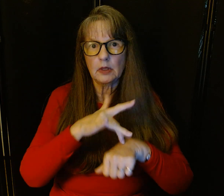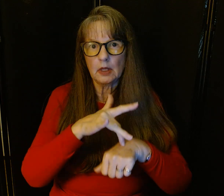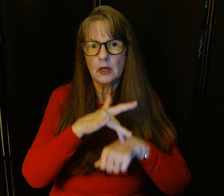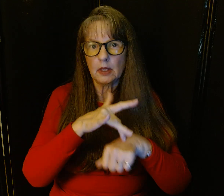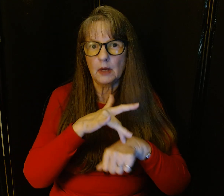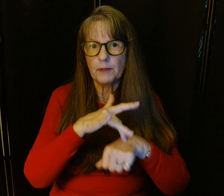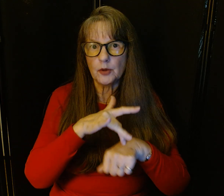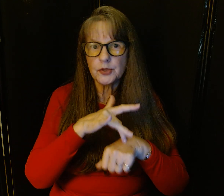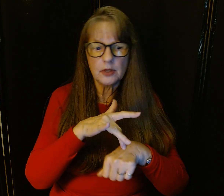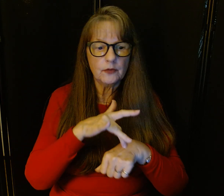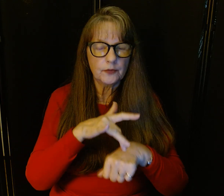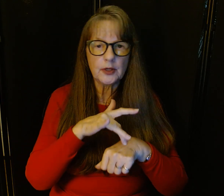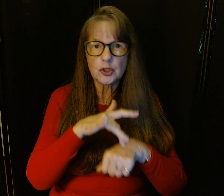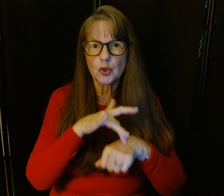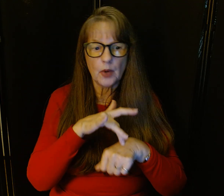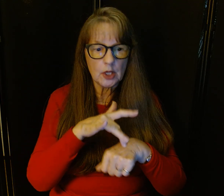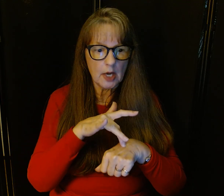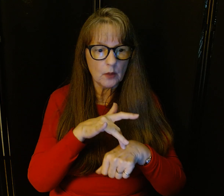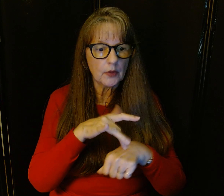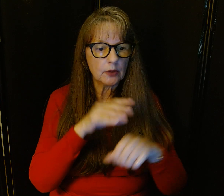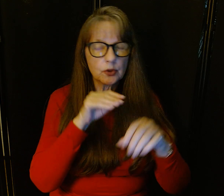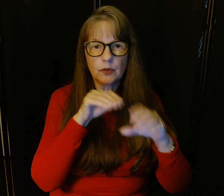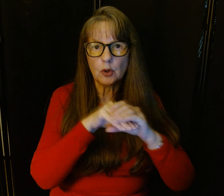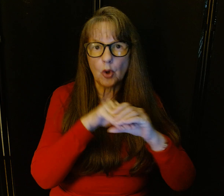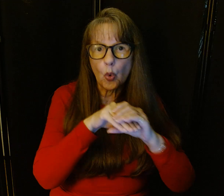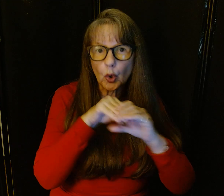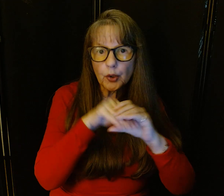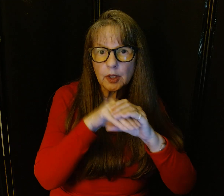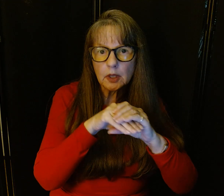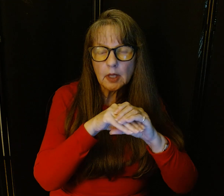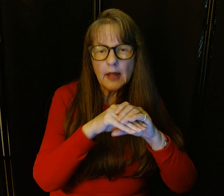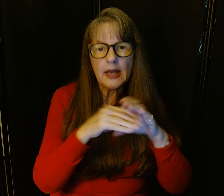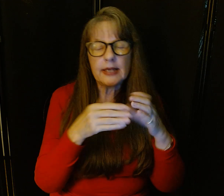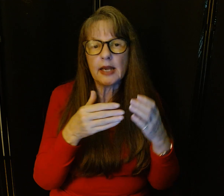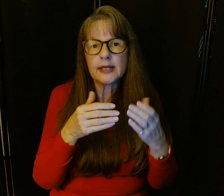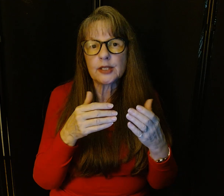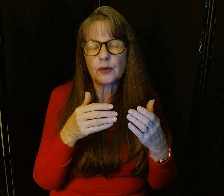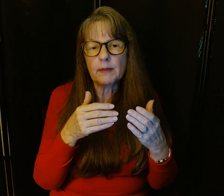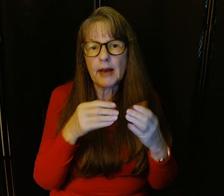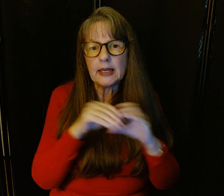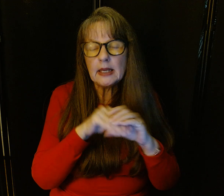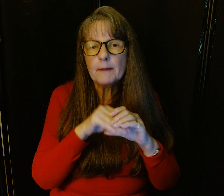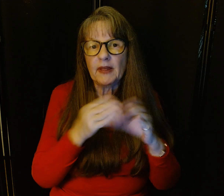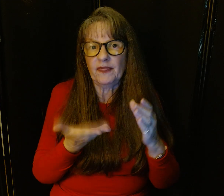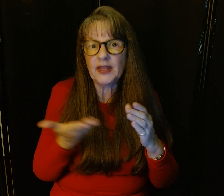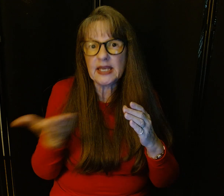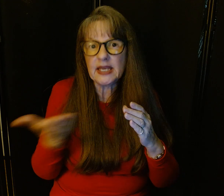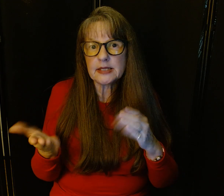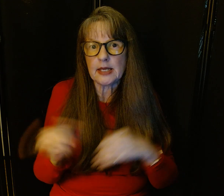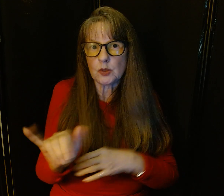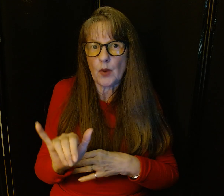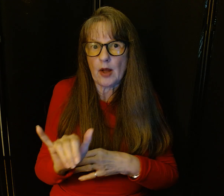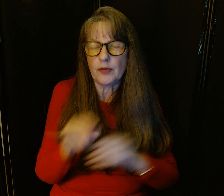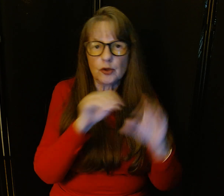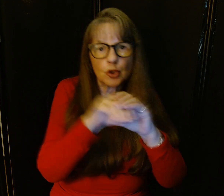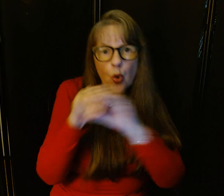a compulsive, they just dwell on it. Well, they'll hoard, and not necessarily money, but things as well. They'll just hoard